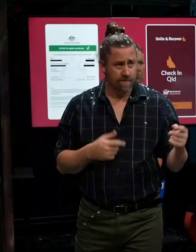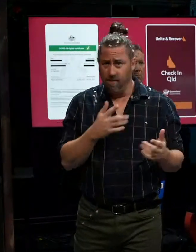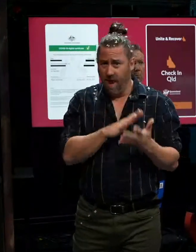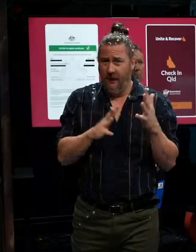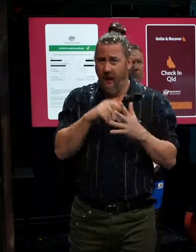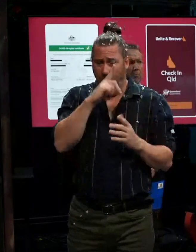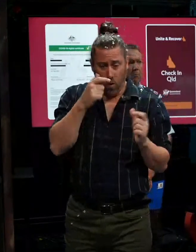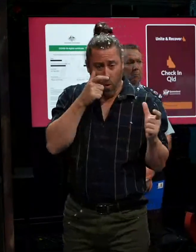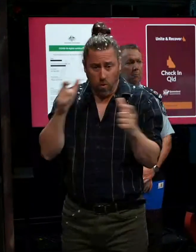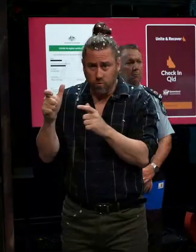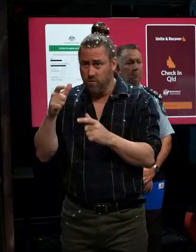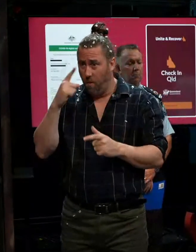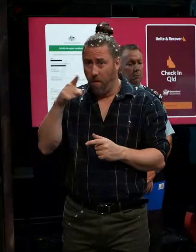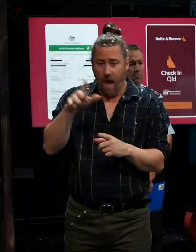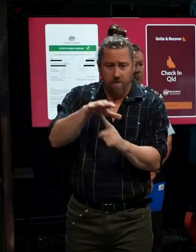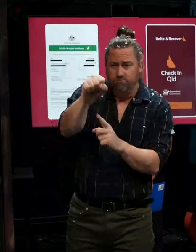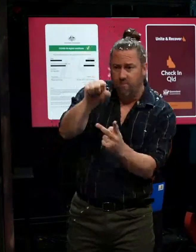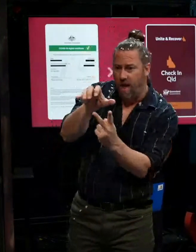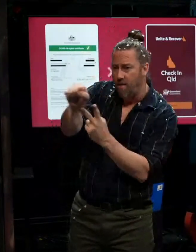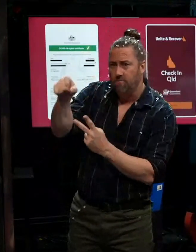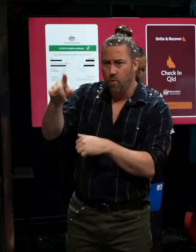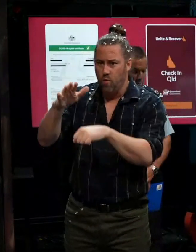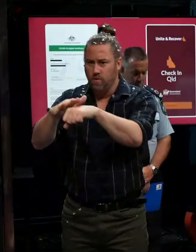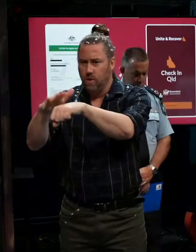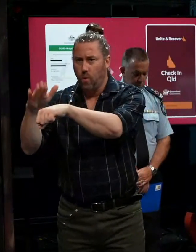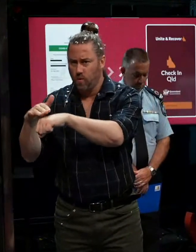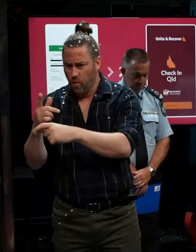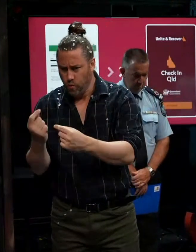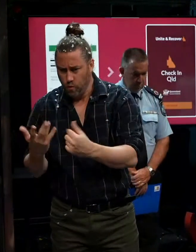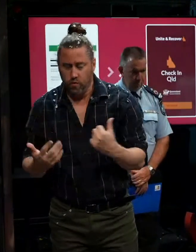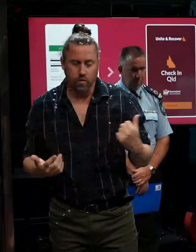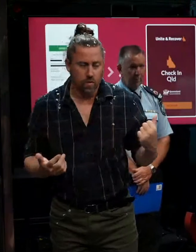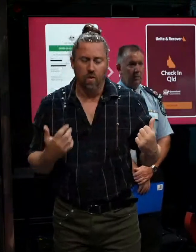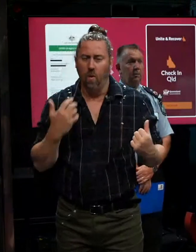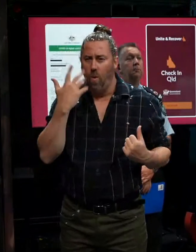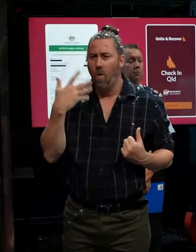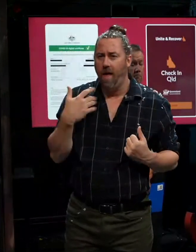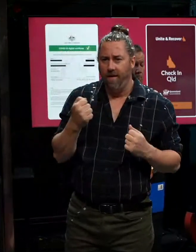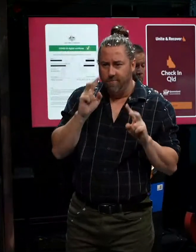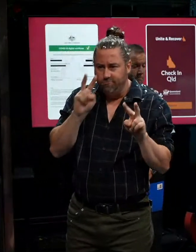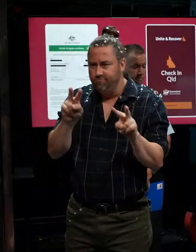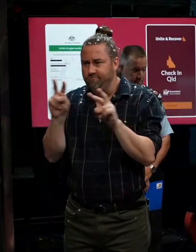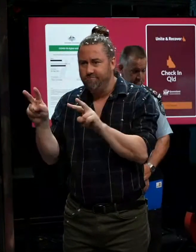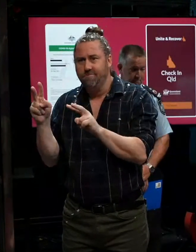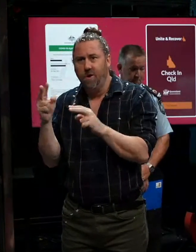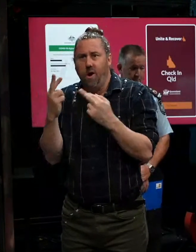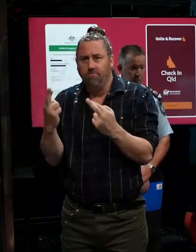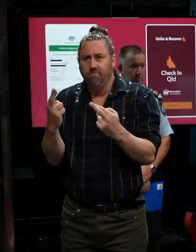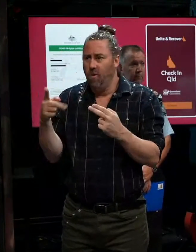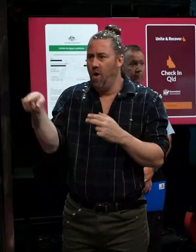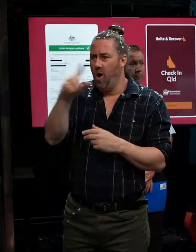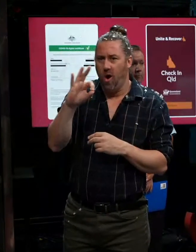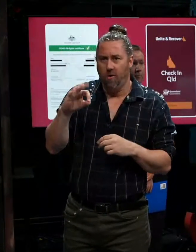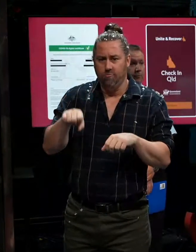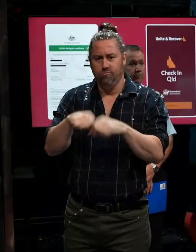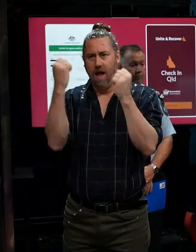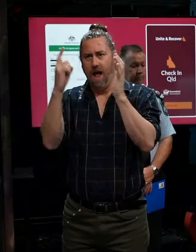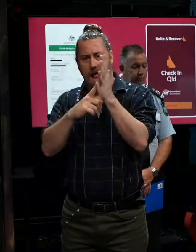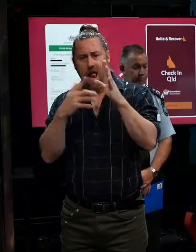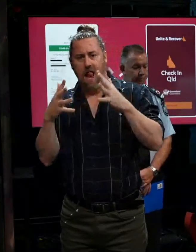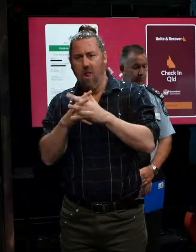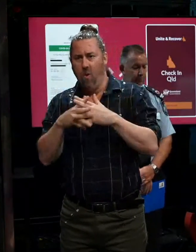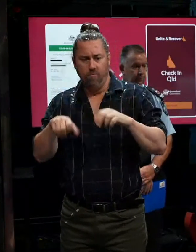you have any way of fighting that? You know, there are many things that we are always trying to ensure that people don't conduct illegal activity,